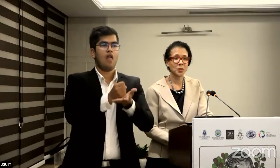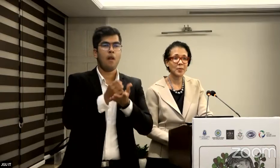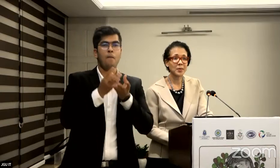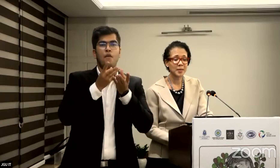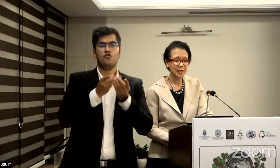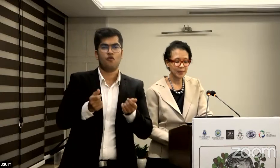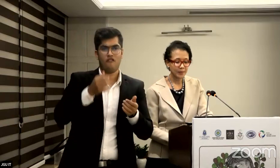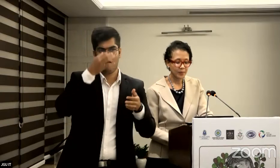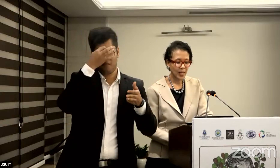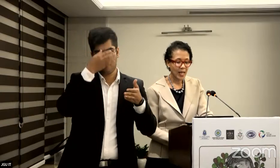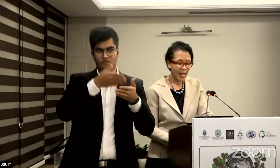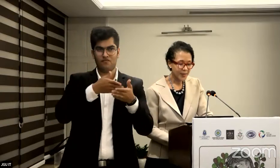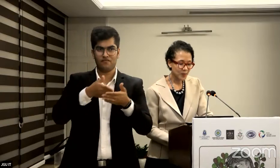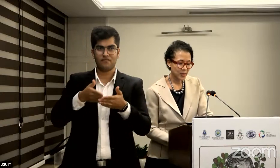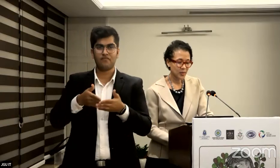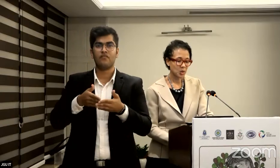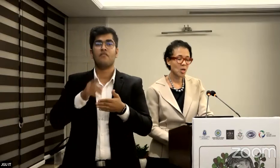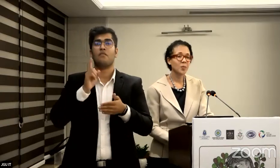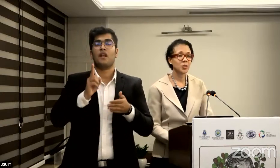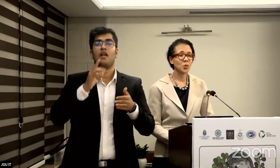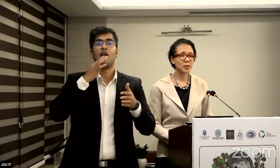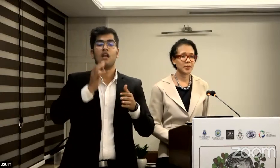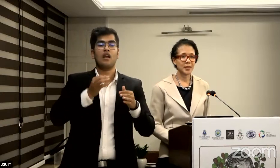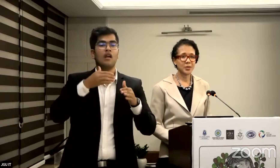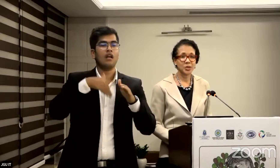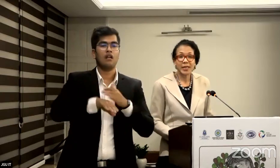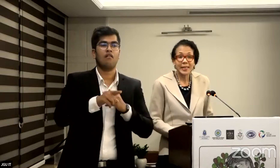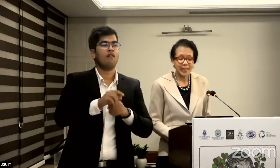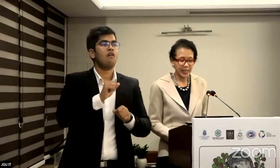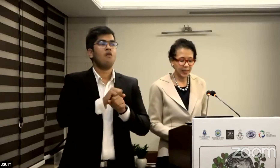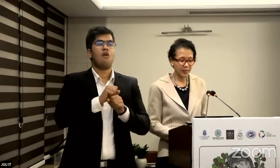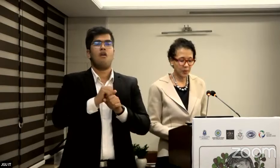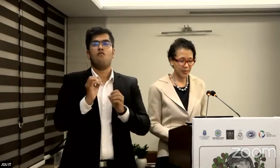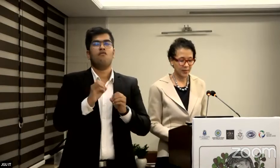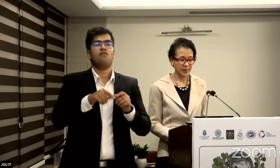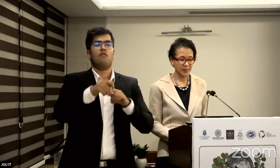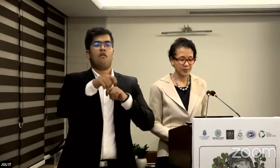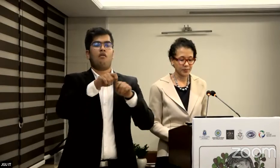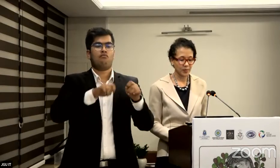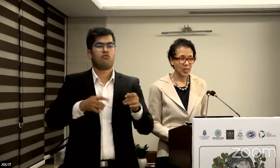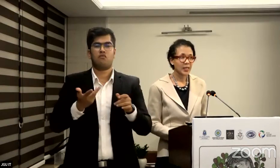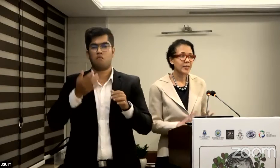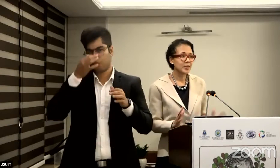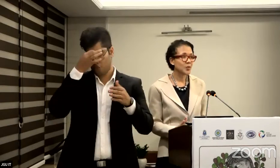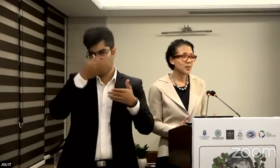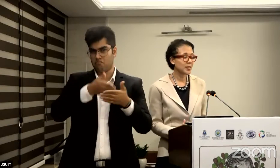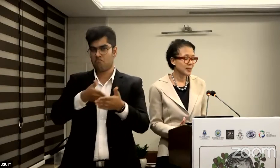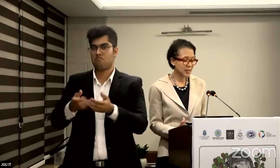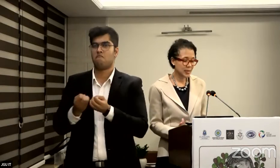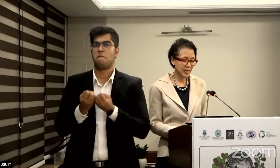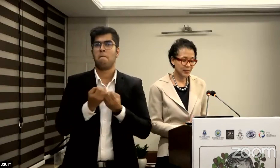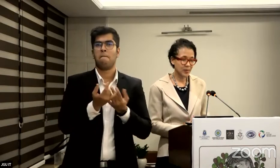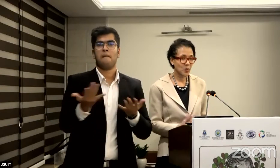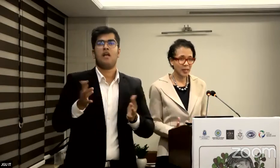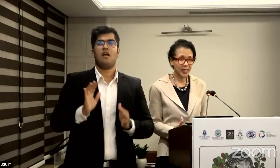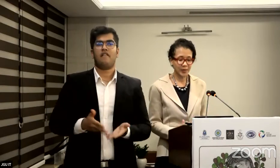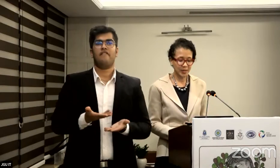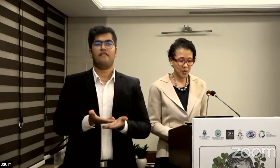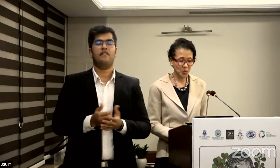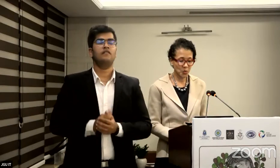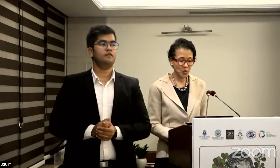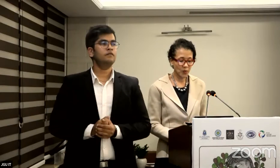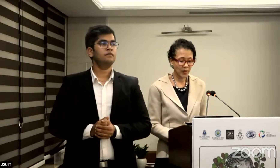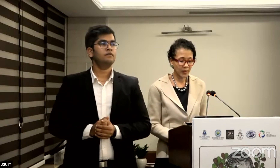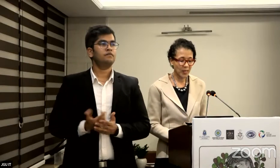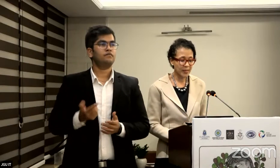such problems has been sharply torn asunder in key places. Consider the statistics that so many of us in